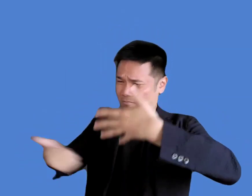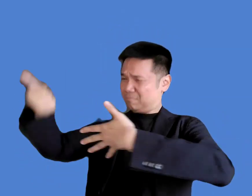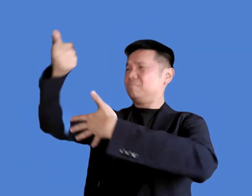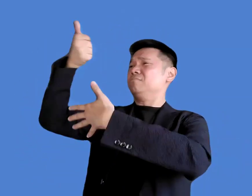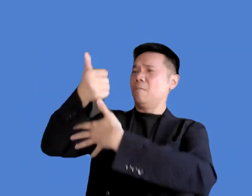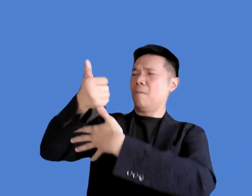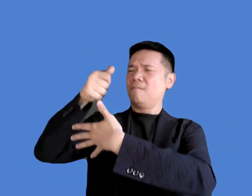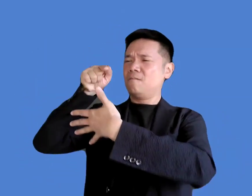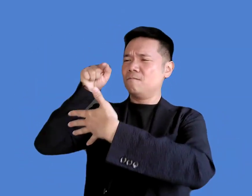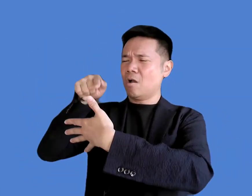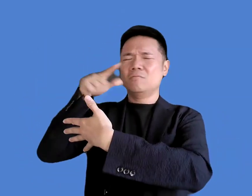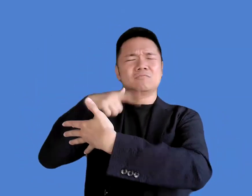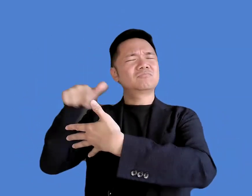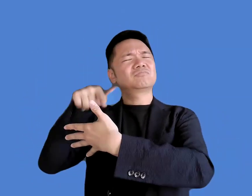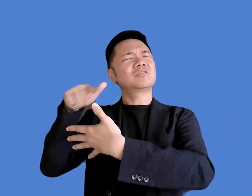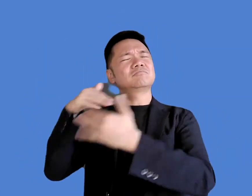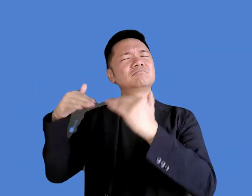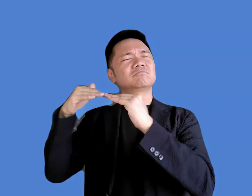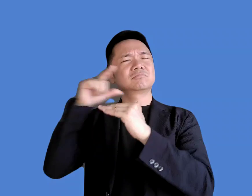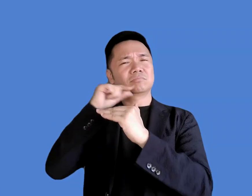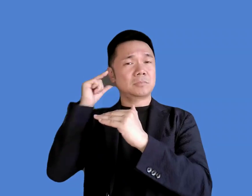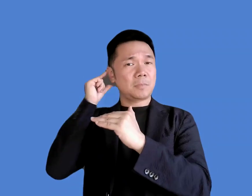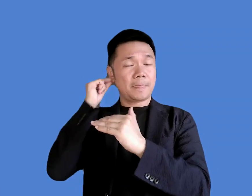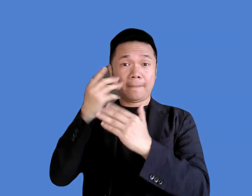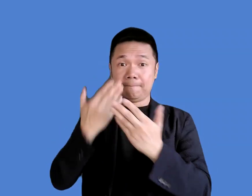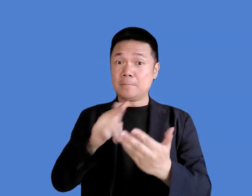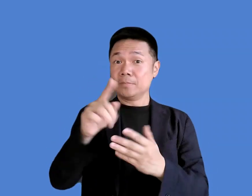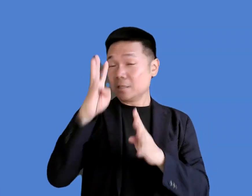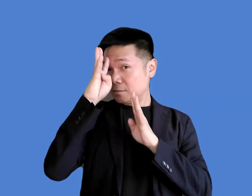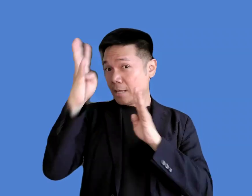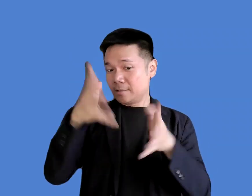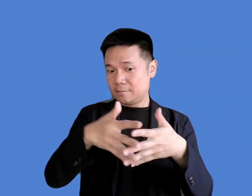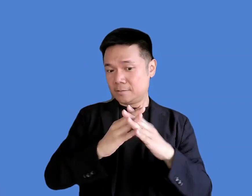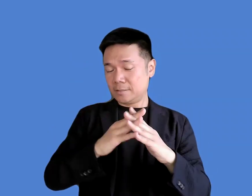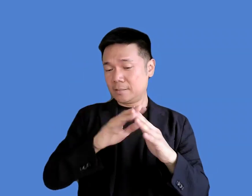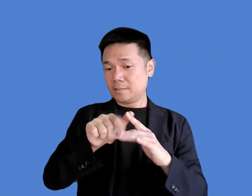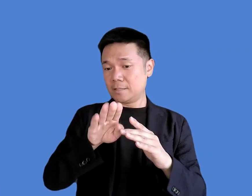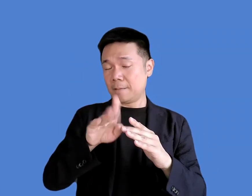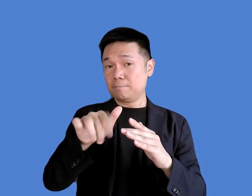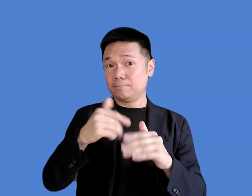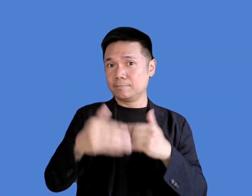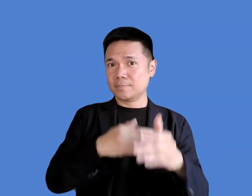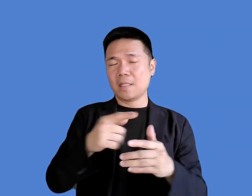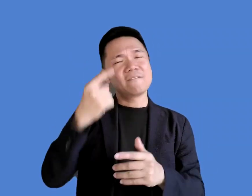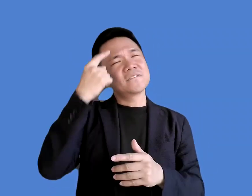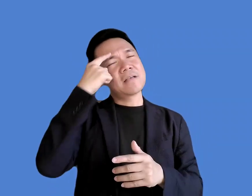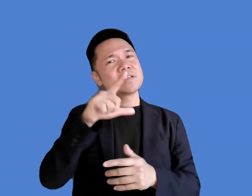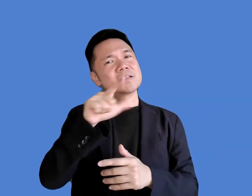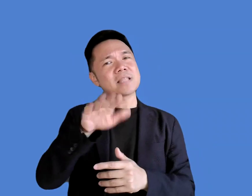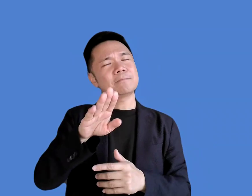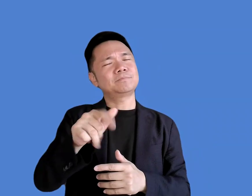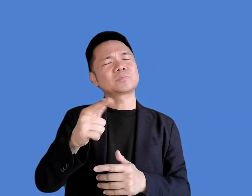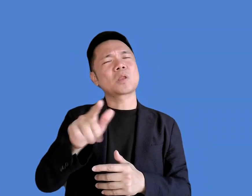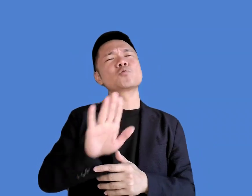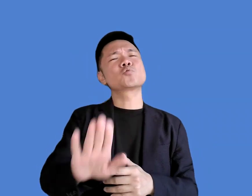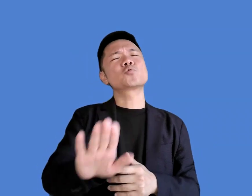gender equality in the world of work? If you were starting the Innovation Lab and you may be joining us for an Innovation Lab, what would be